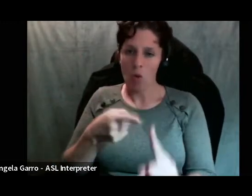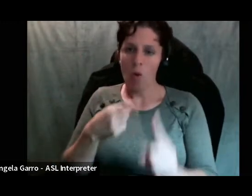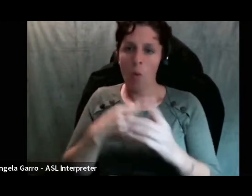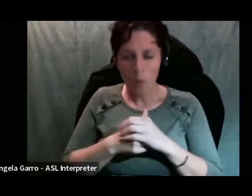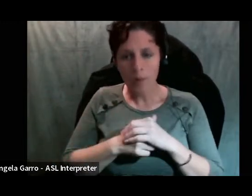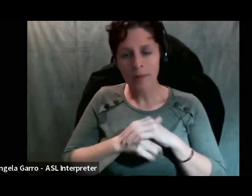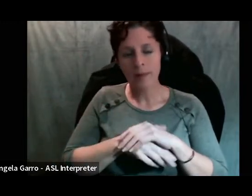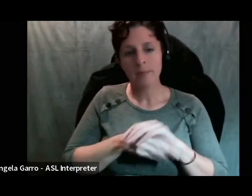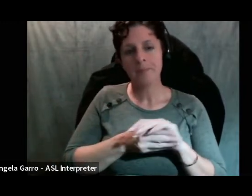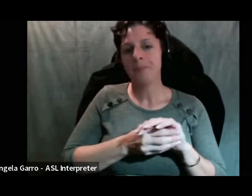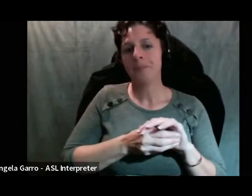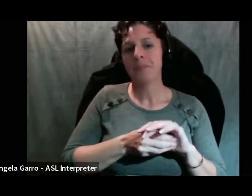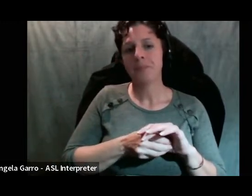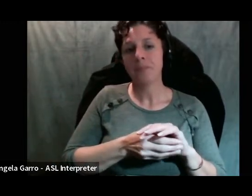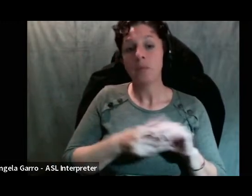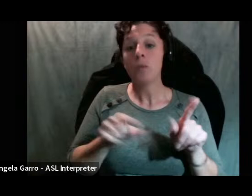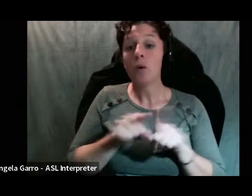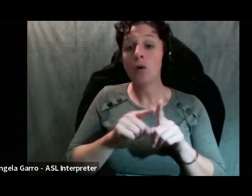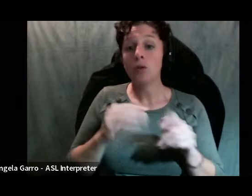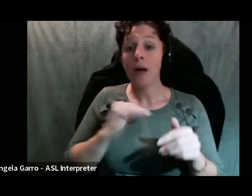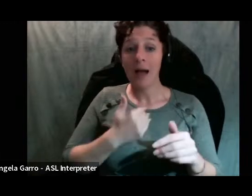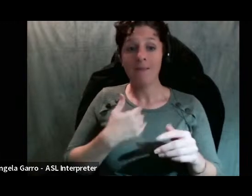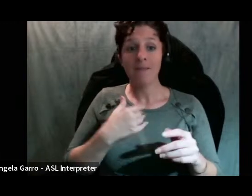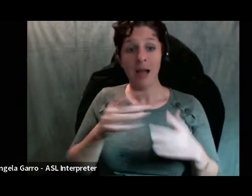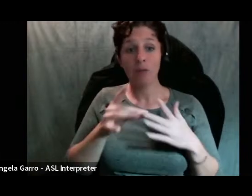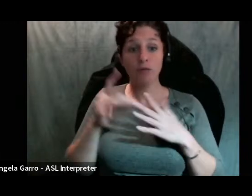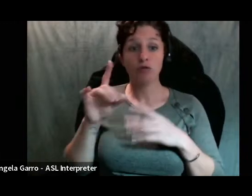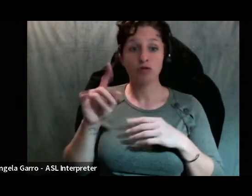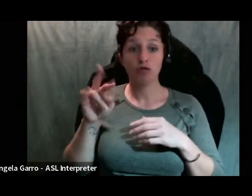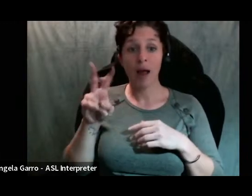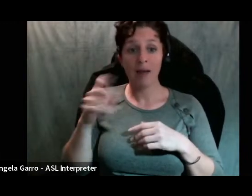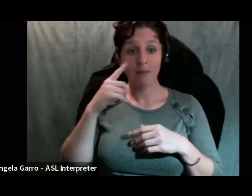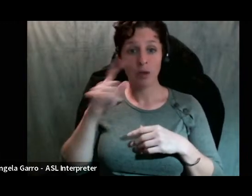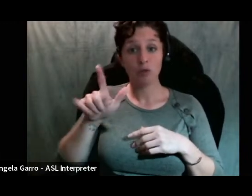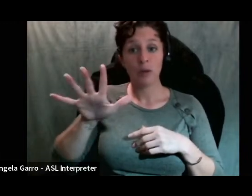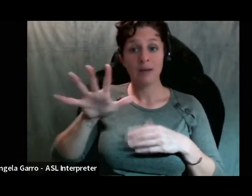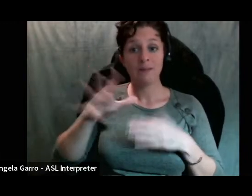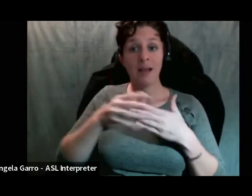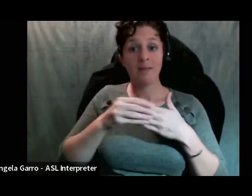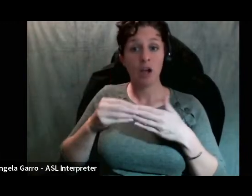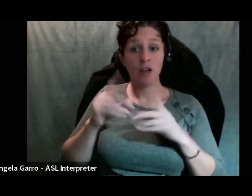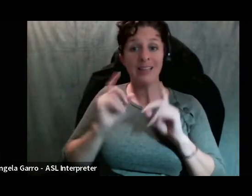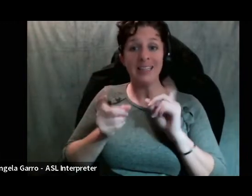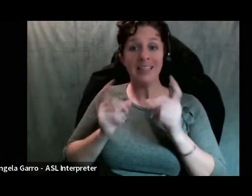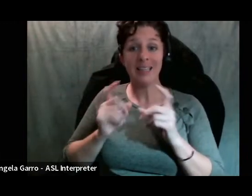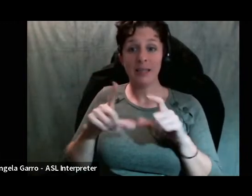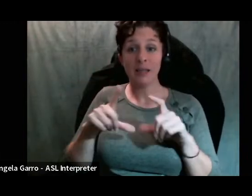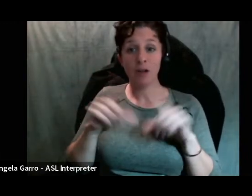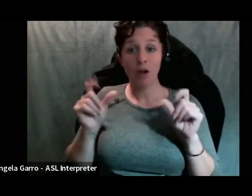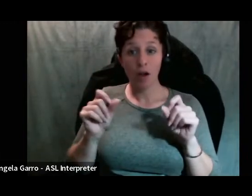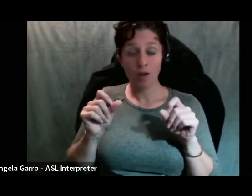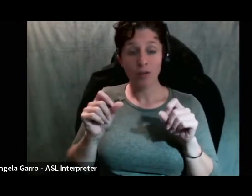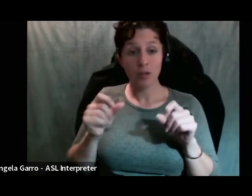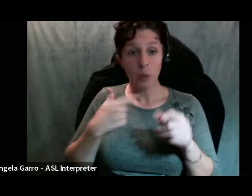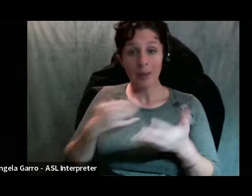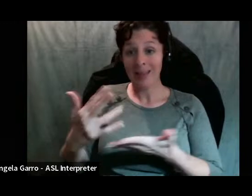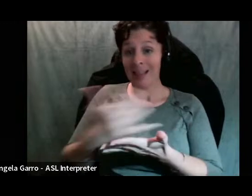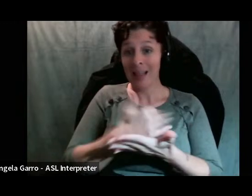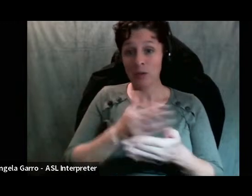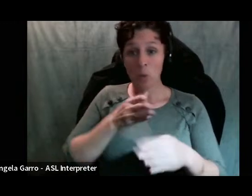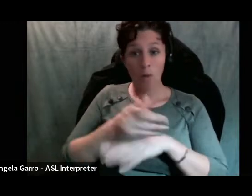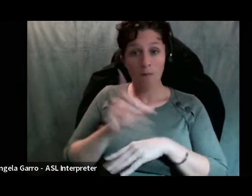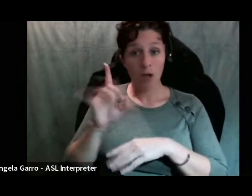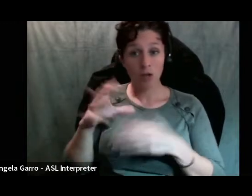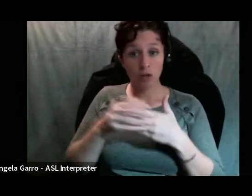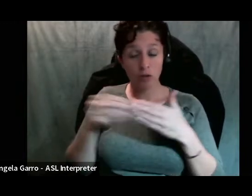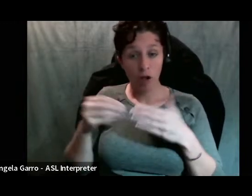We also had our drive for our $25 Target gift cards, and we caught collected over $100